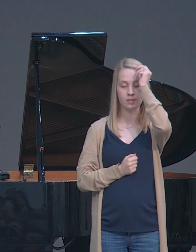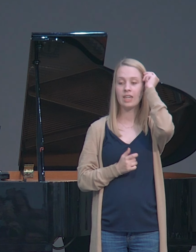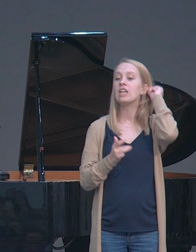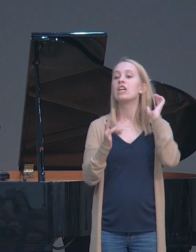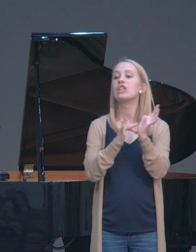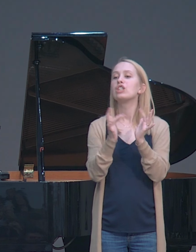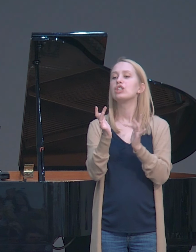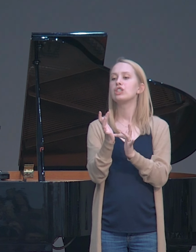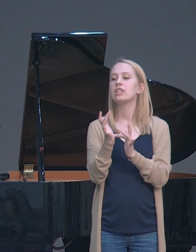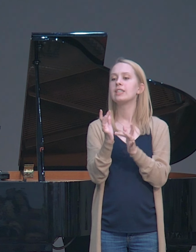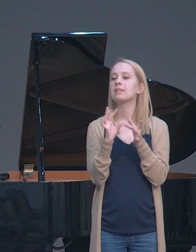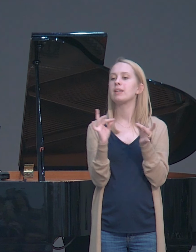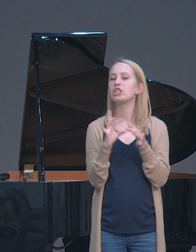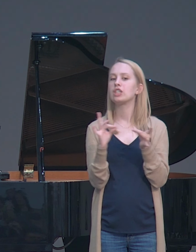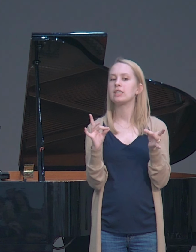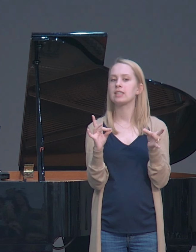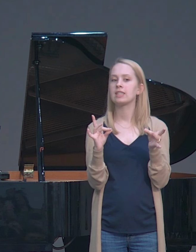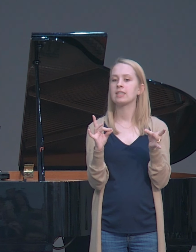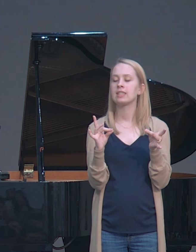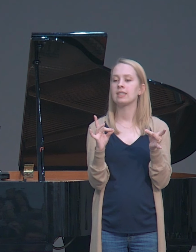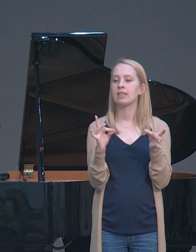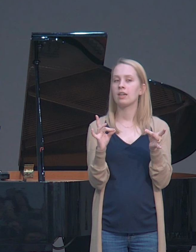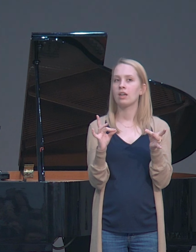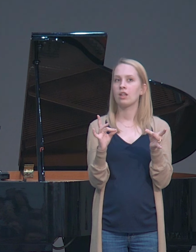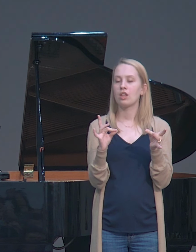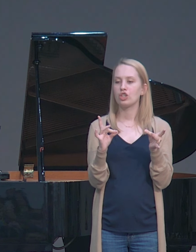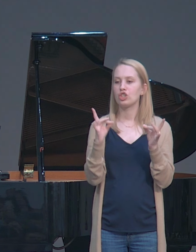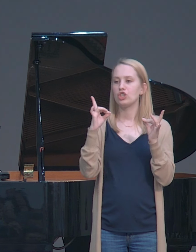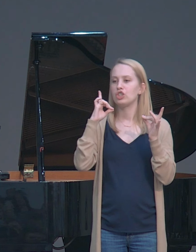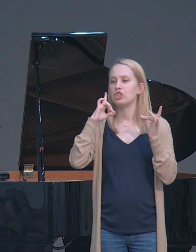Jesus mentions the pronouncement of judgment.